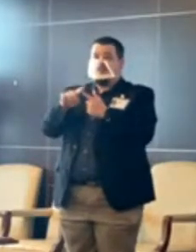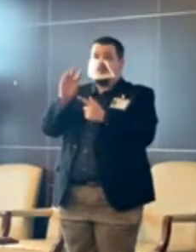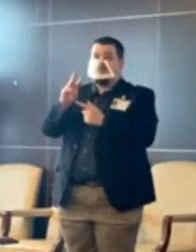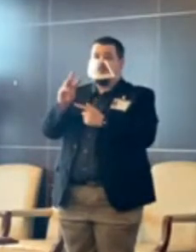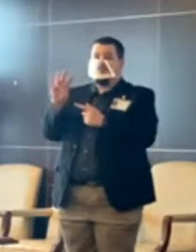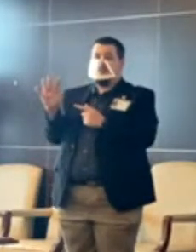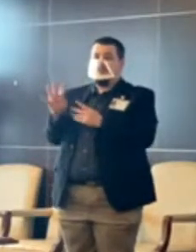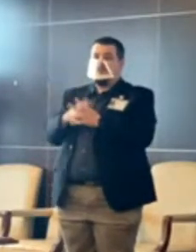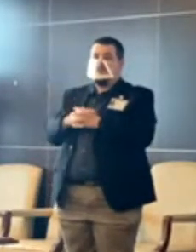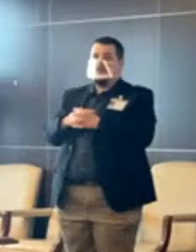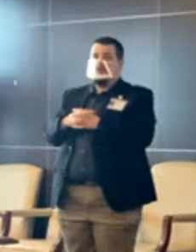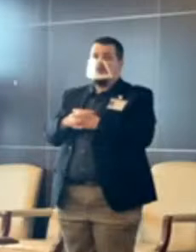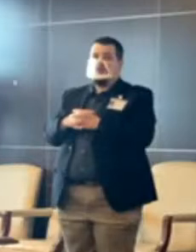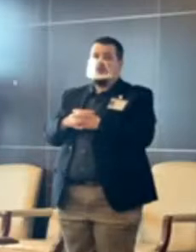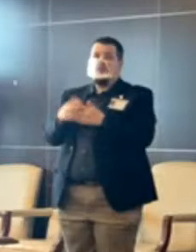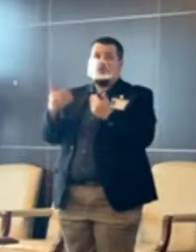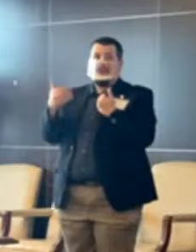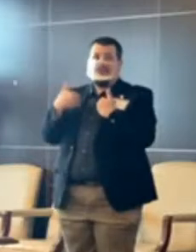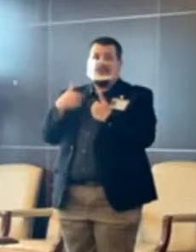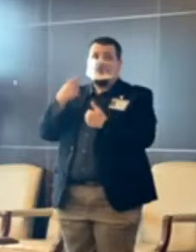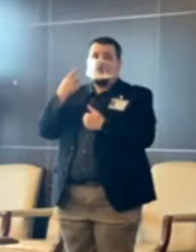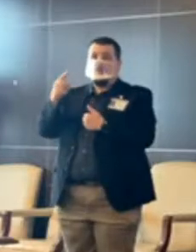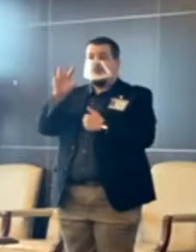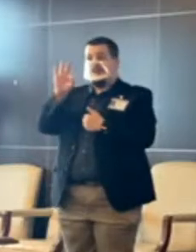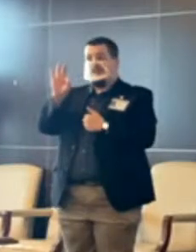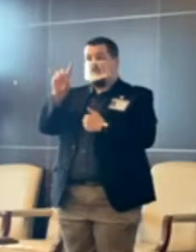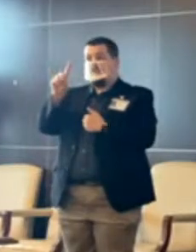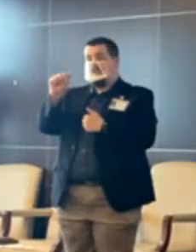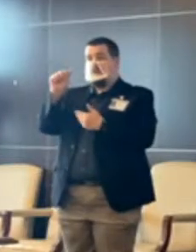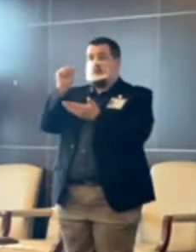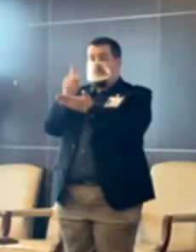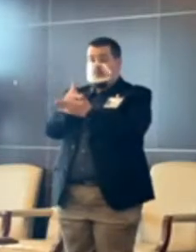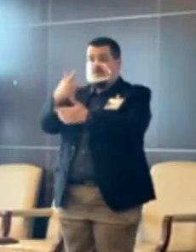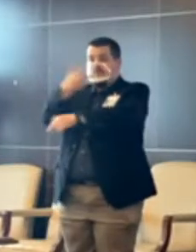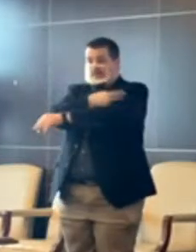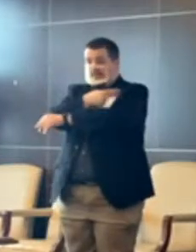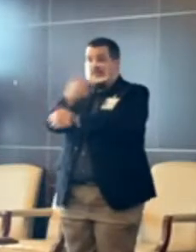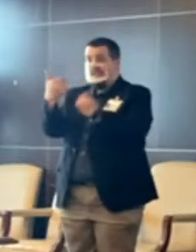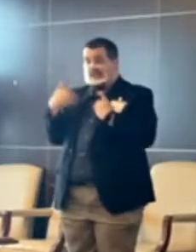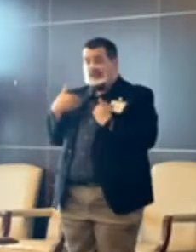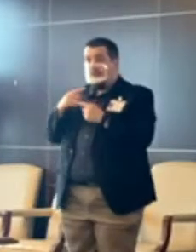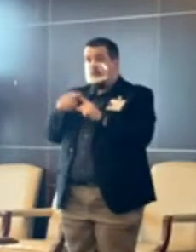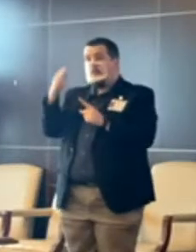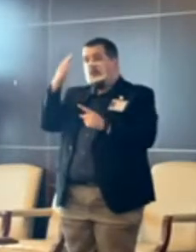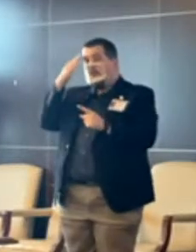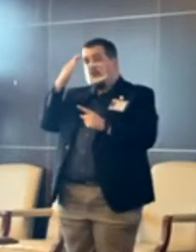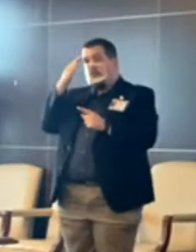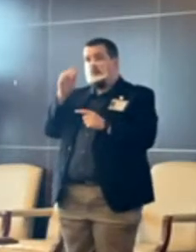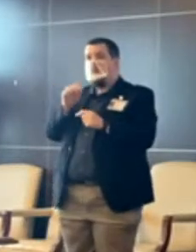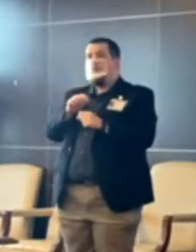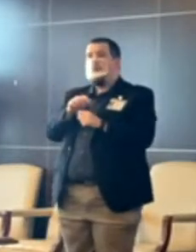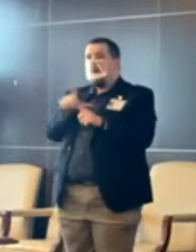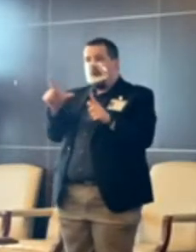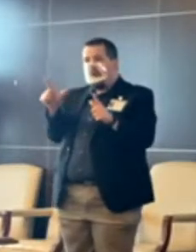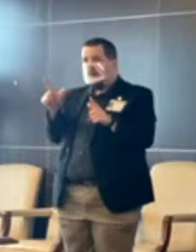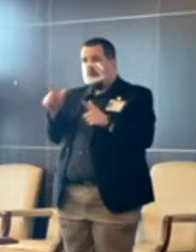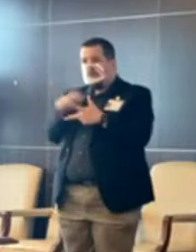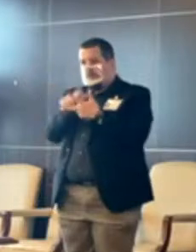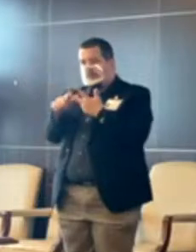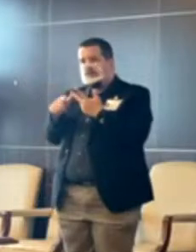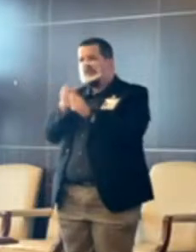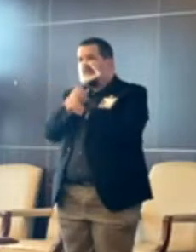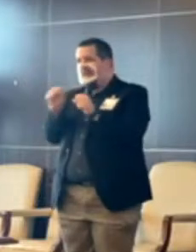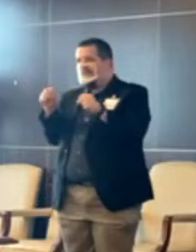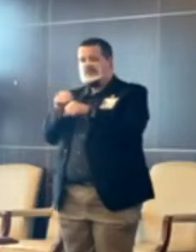64. We do have the one FDA-approved vaccine on the market, but we know that all continue to be safe and very